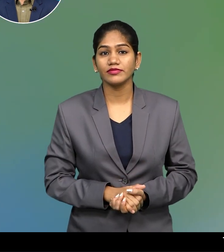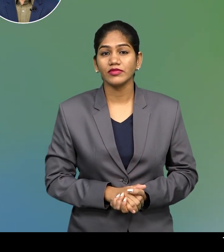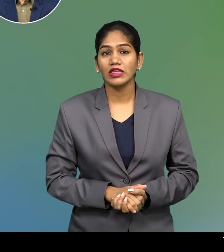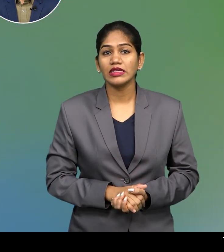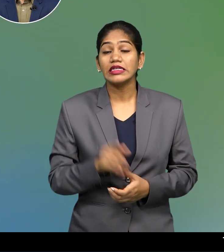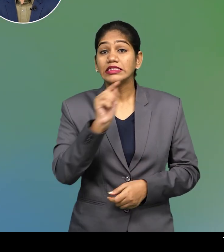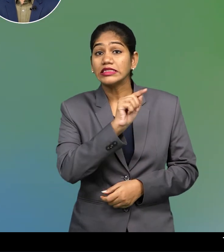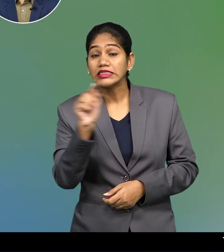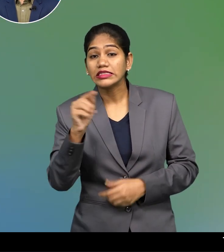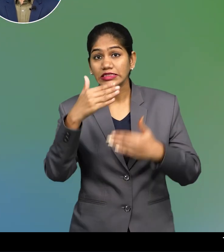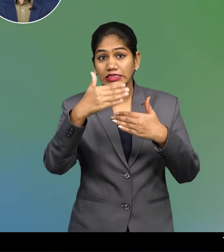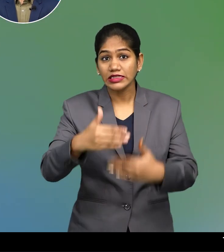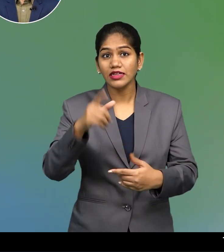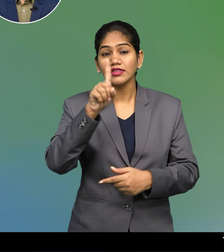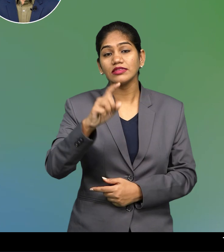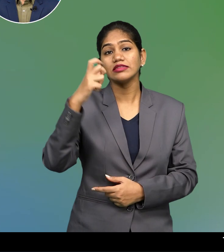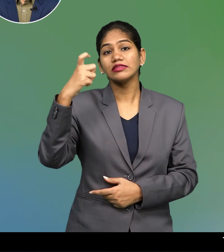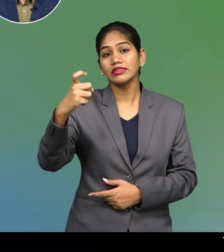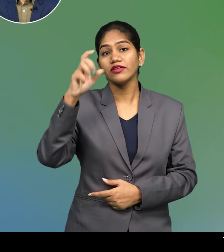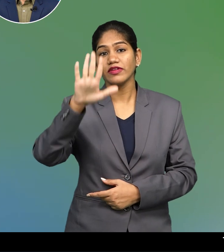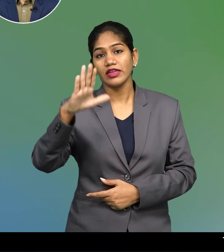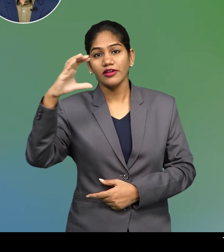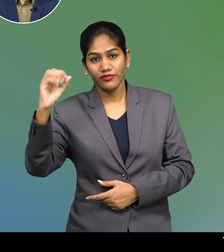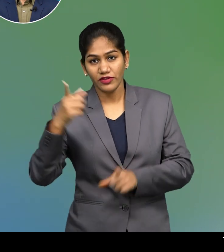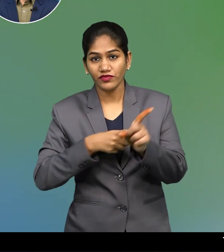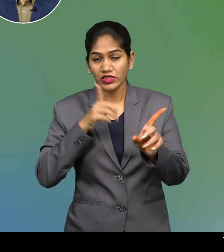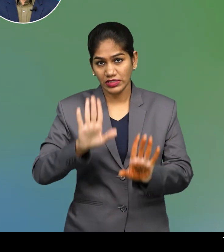Till the 1750s,